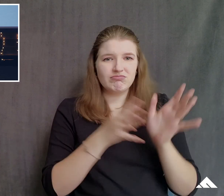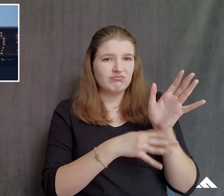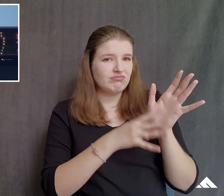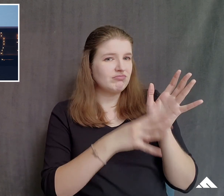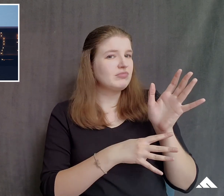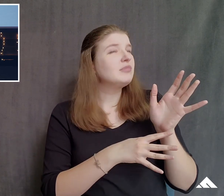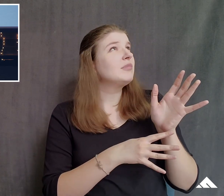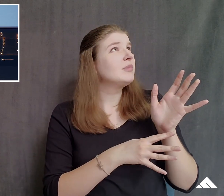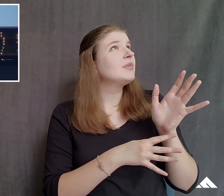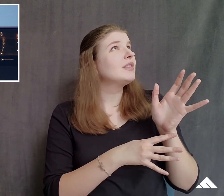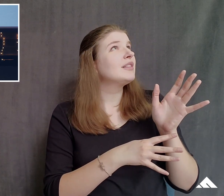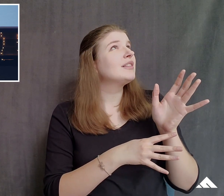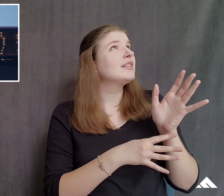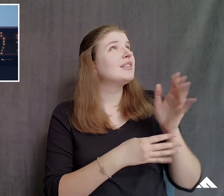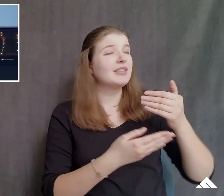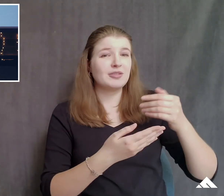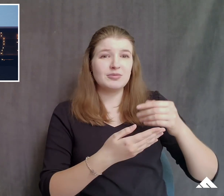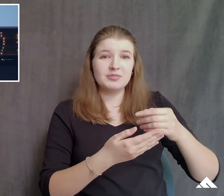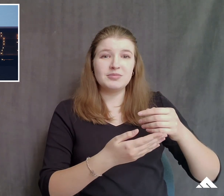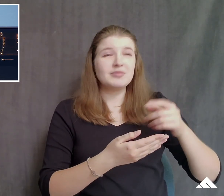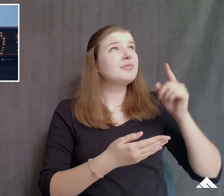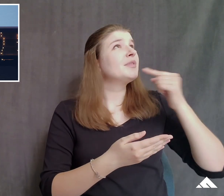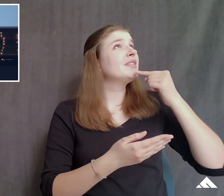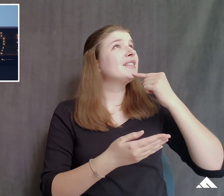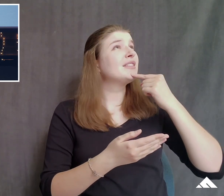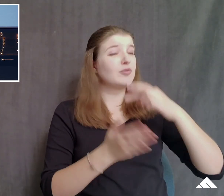The new covenant in my blood, you said.